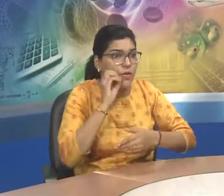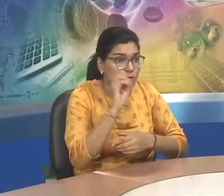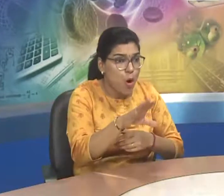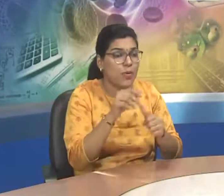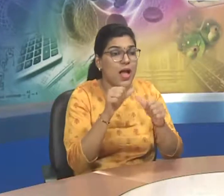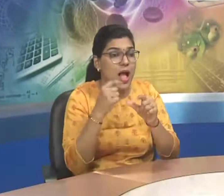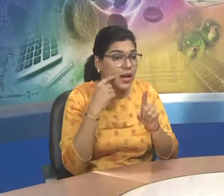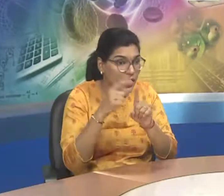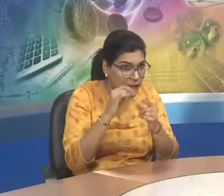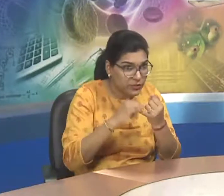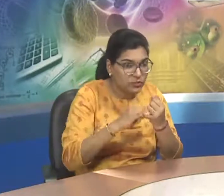themselves.